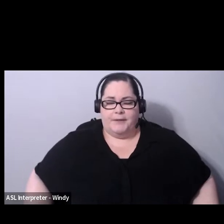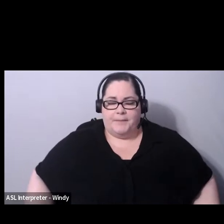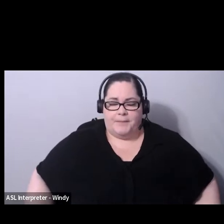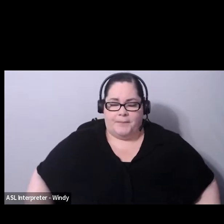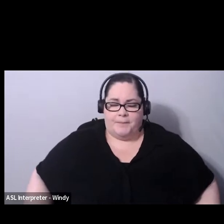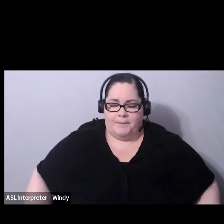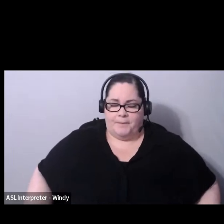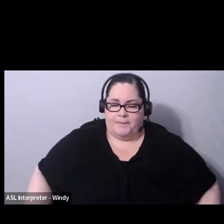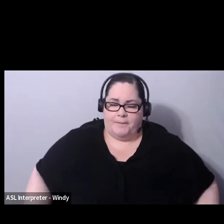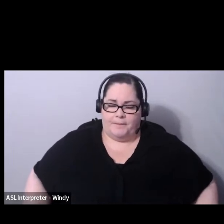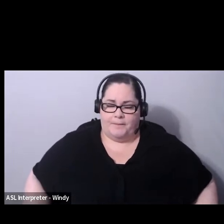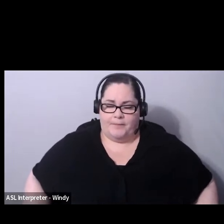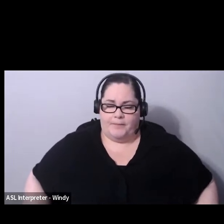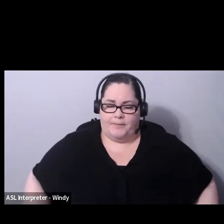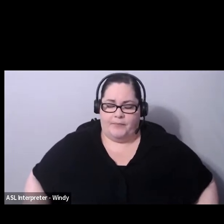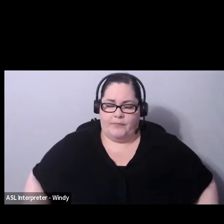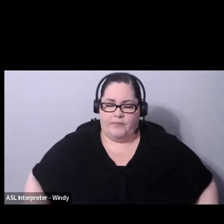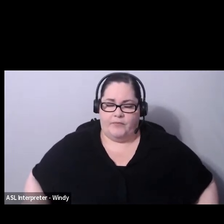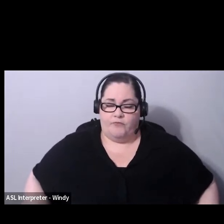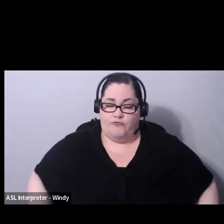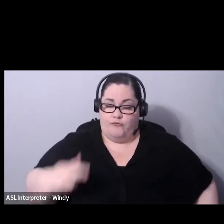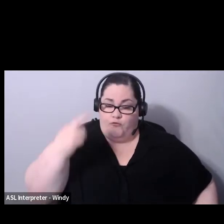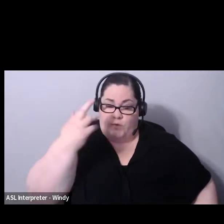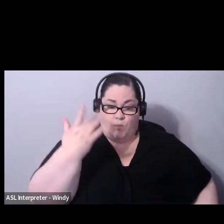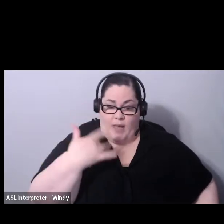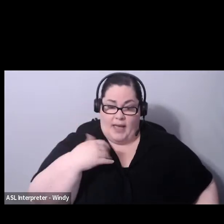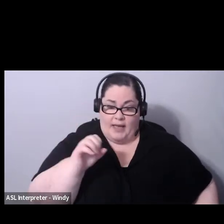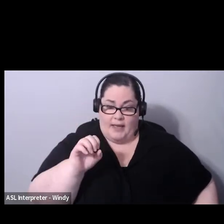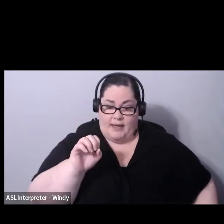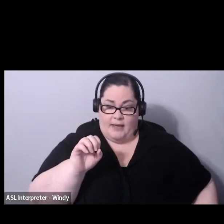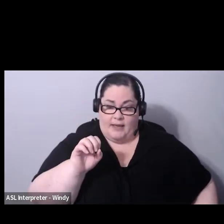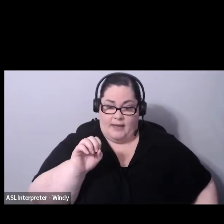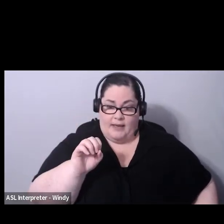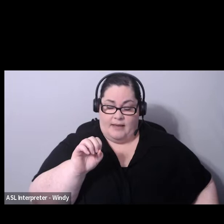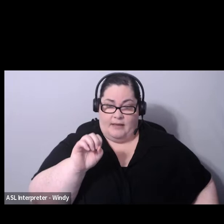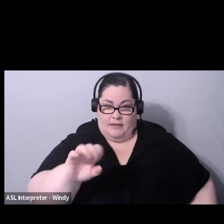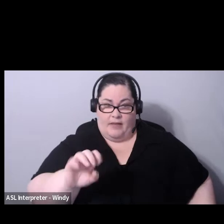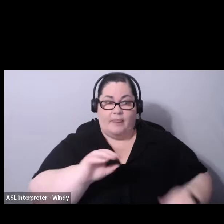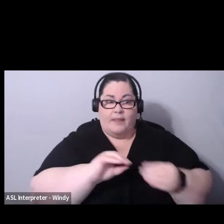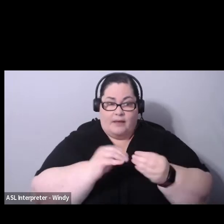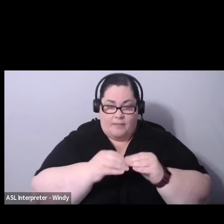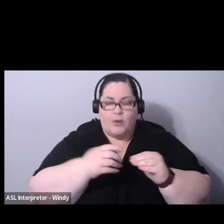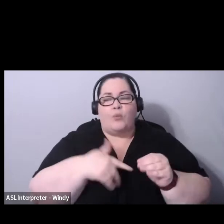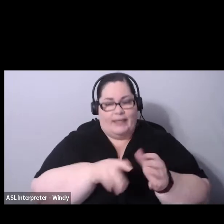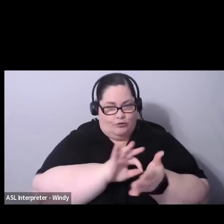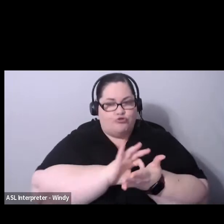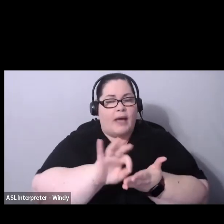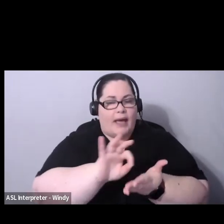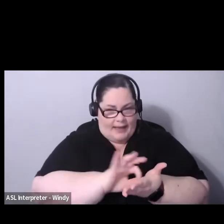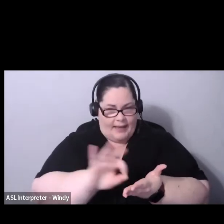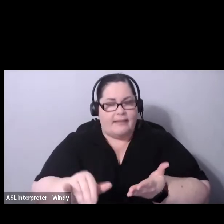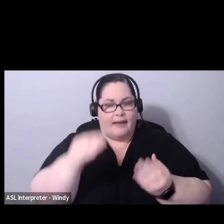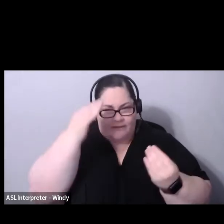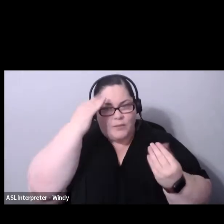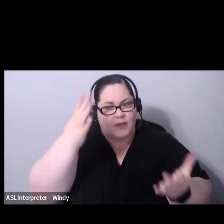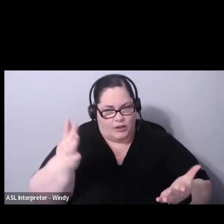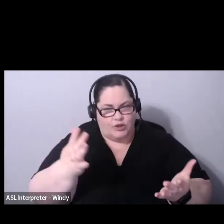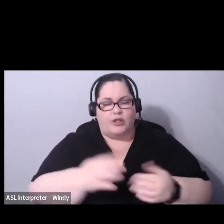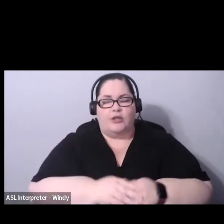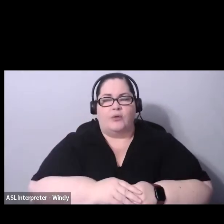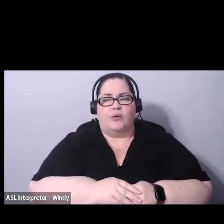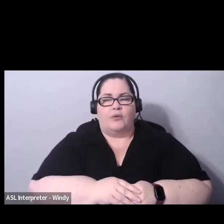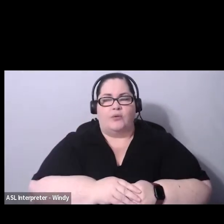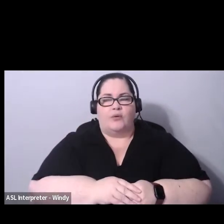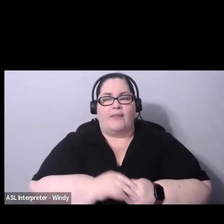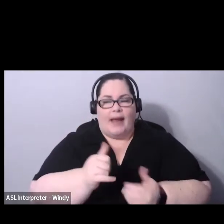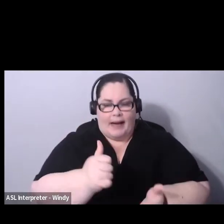really important. The reason I share this number is because we do track this information, and then it's helpful for us to be able